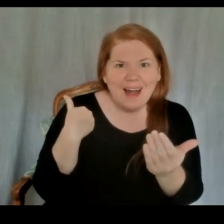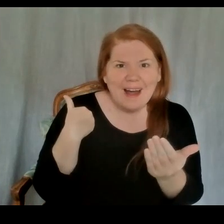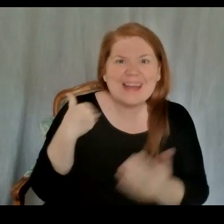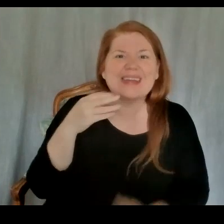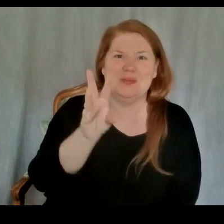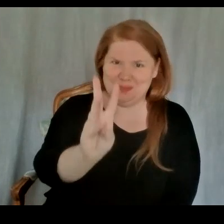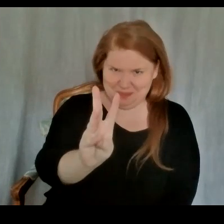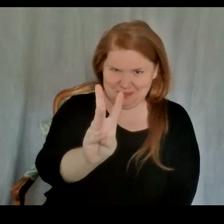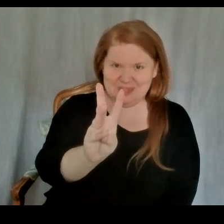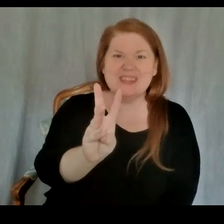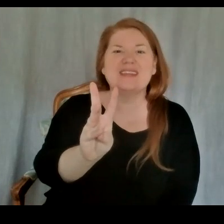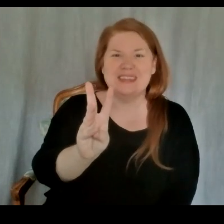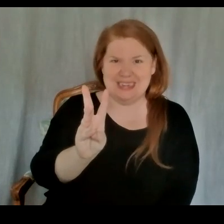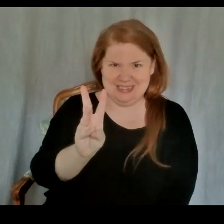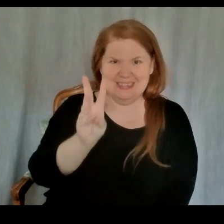6 legs.